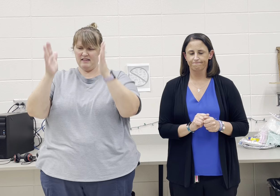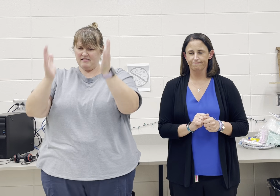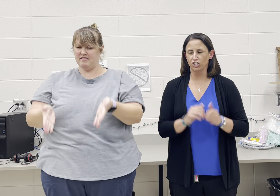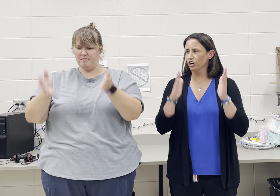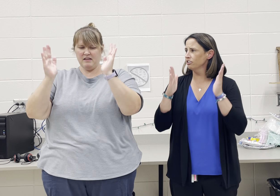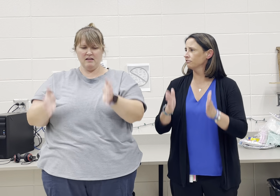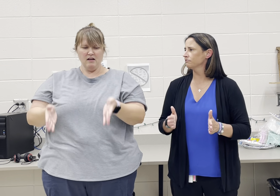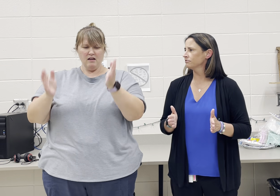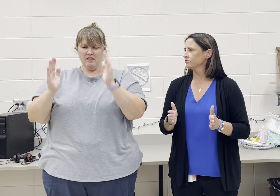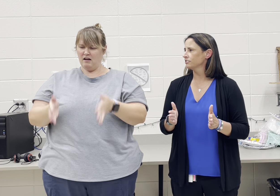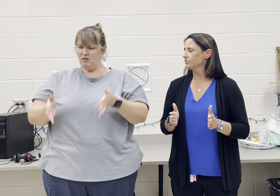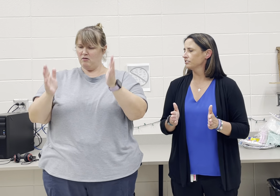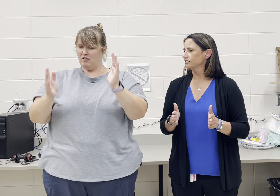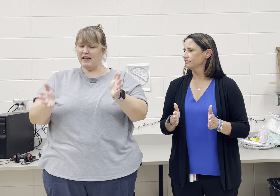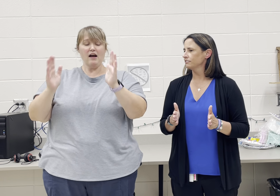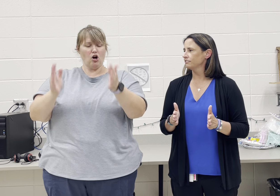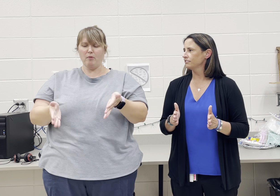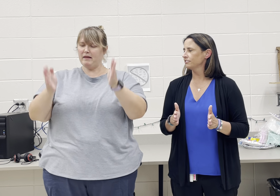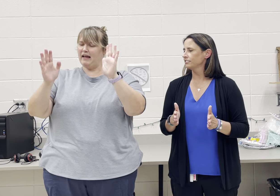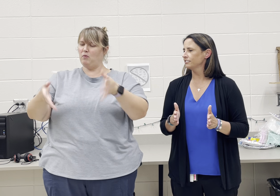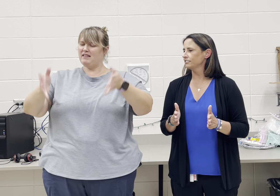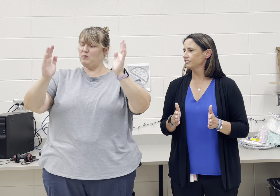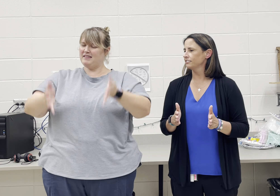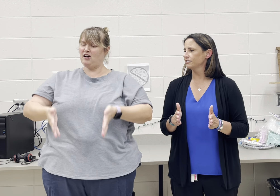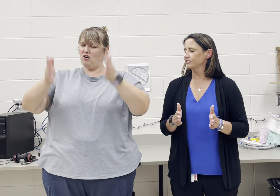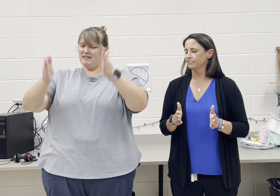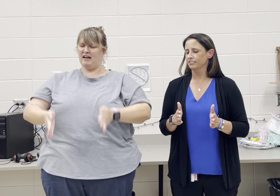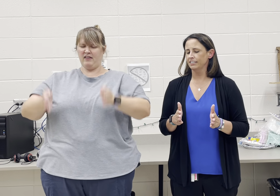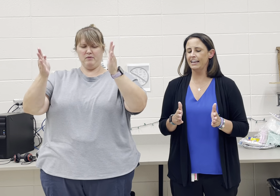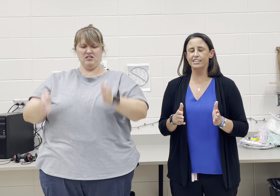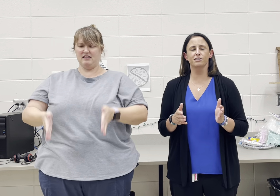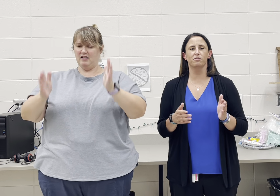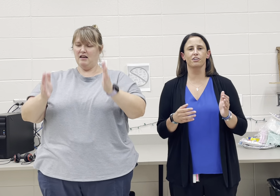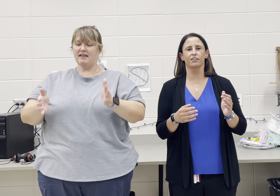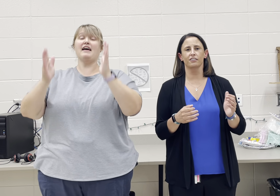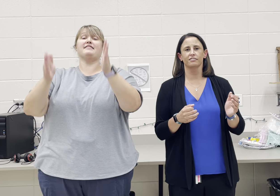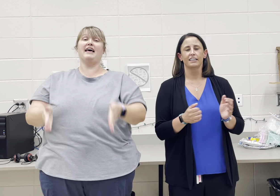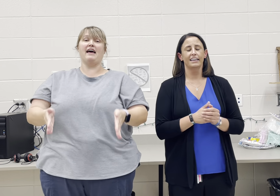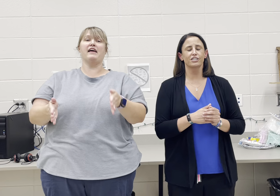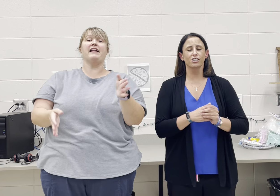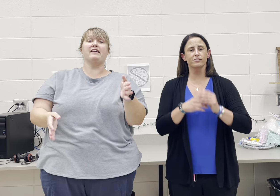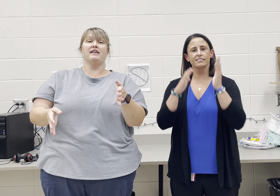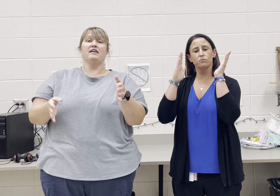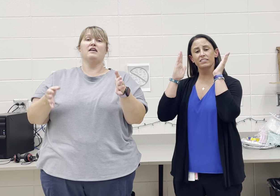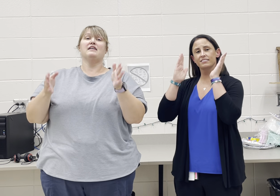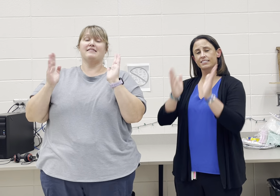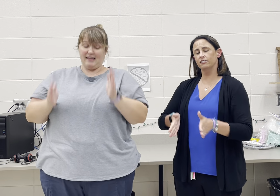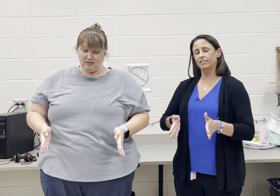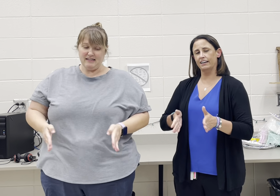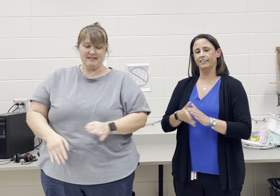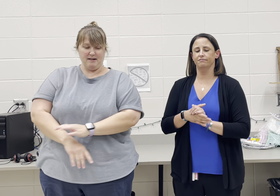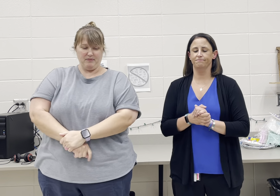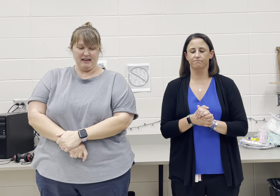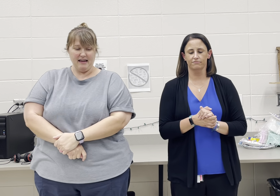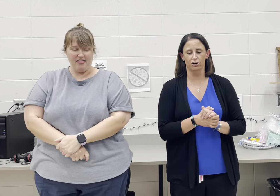This something? No? Yeah, but like what's it called in sign language? Agent marker. Yes, that. It shows that someone is skilled at it. Something. Yeah,